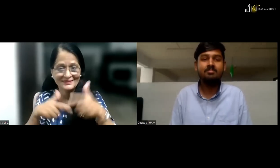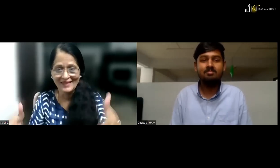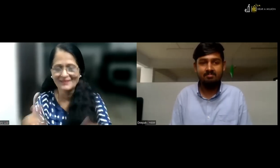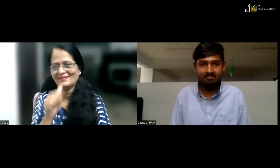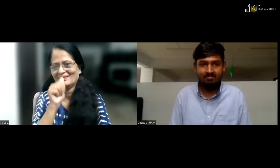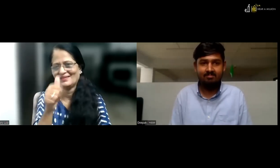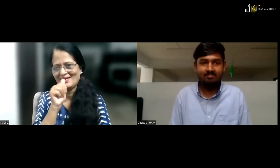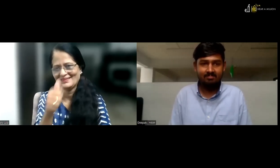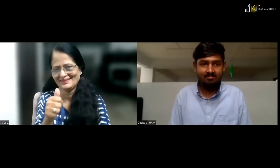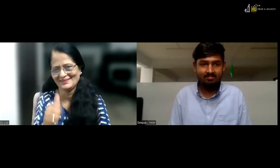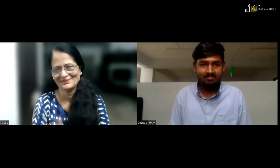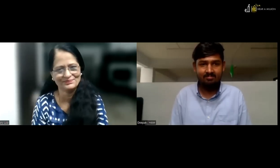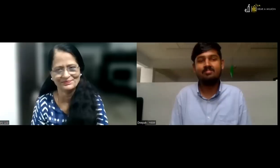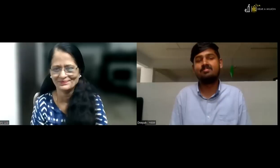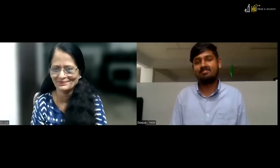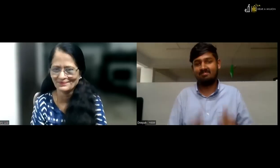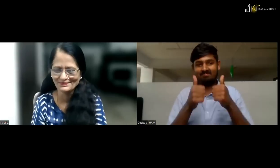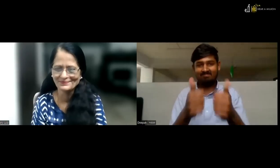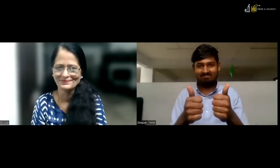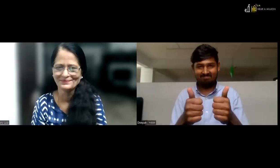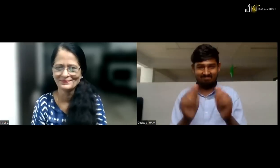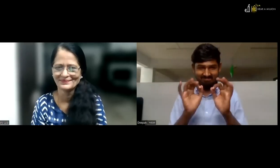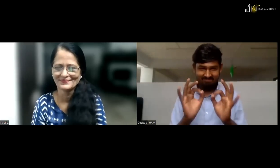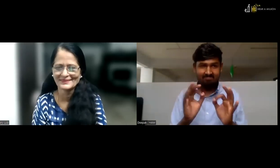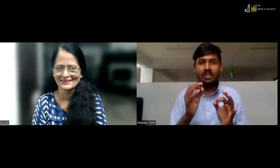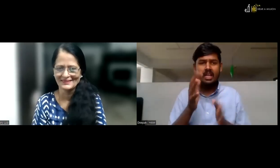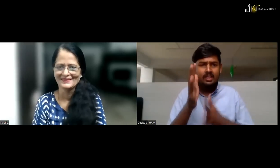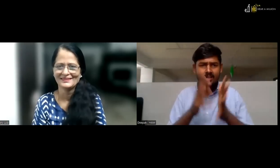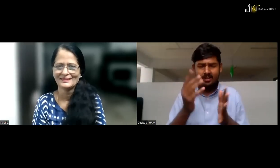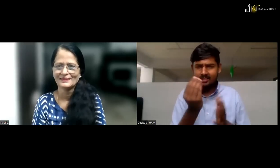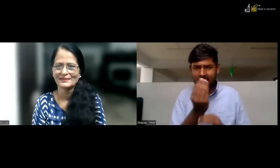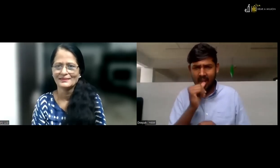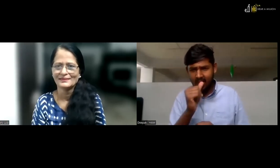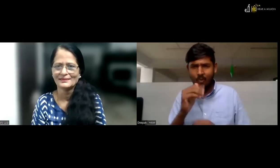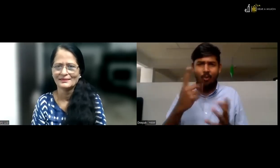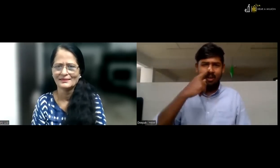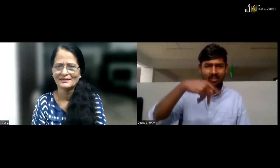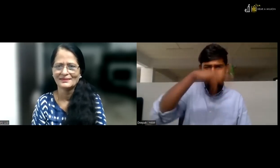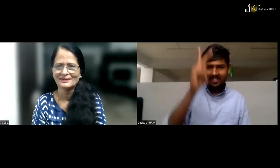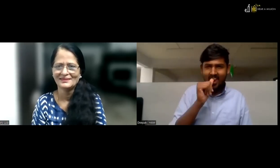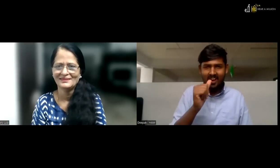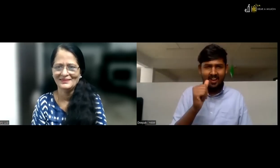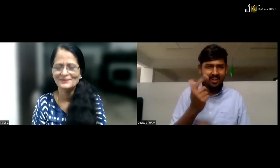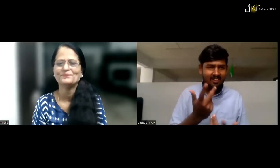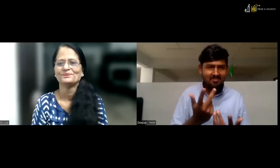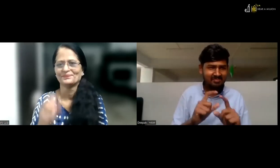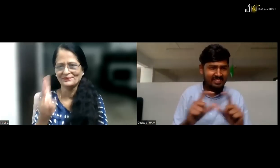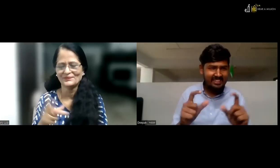and I'm General Secretary as well, with working with Narayan sir. Okay. So